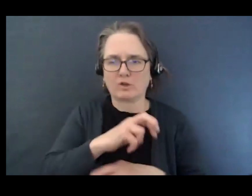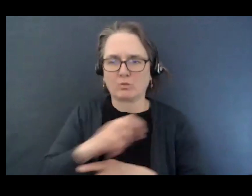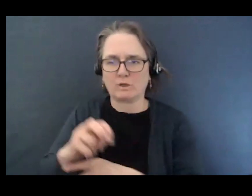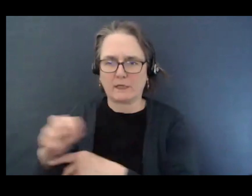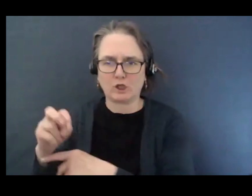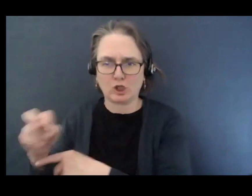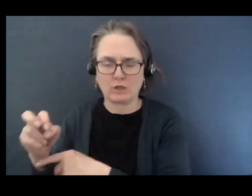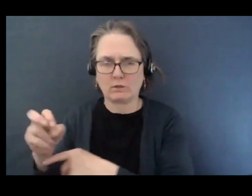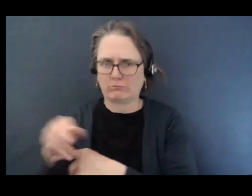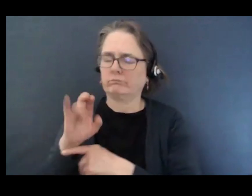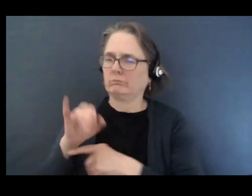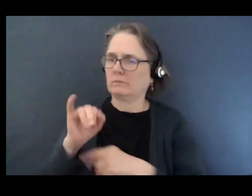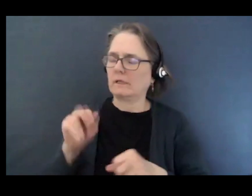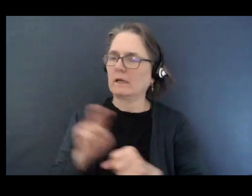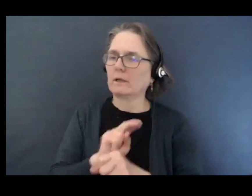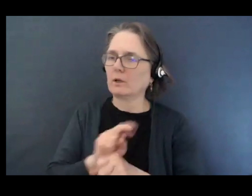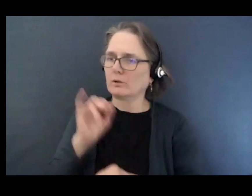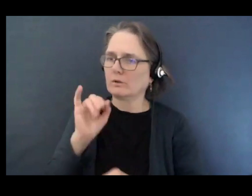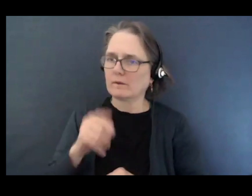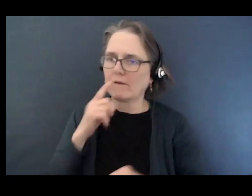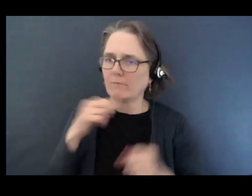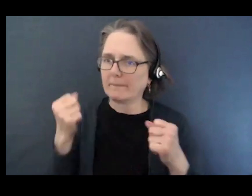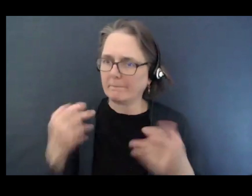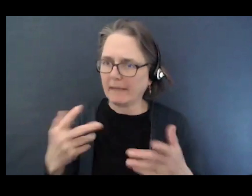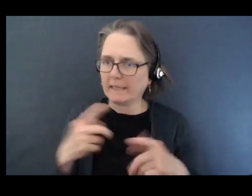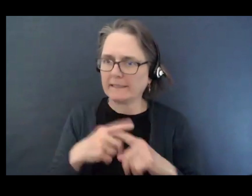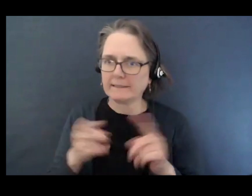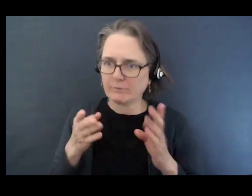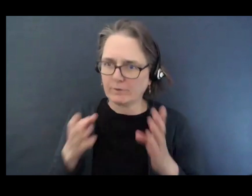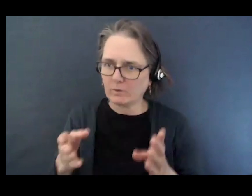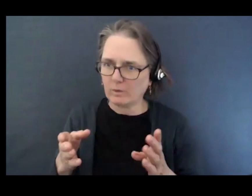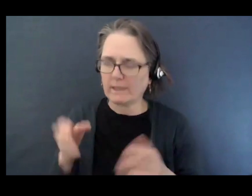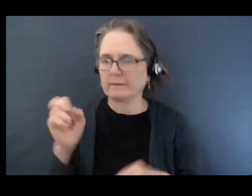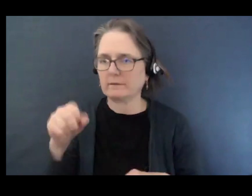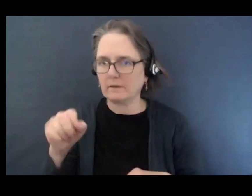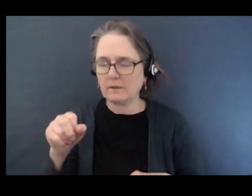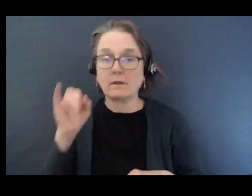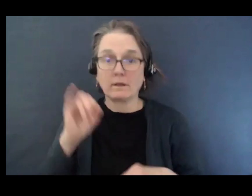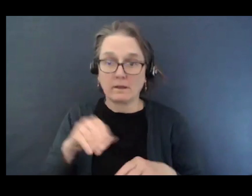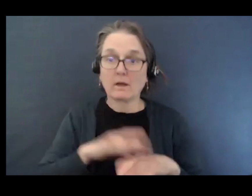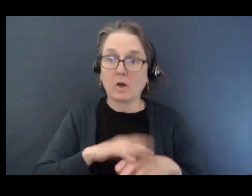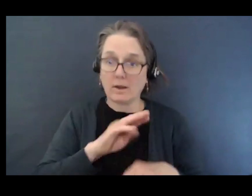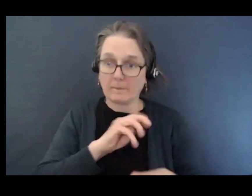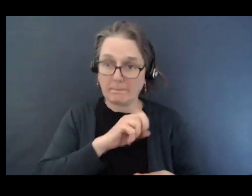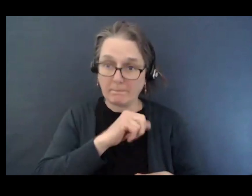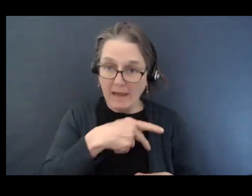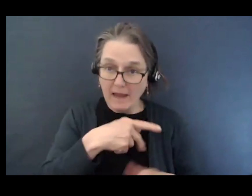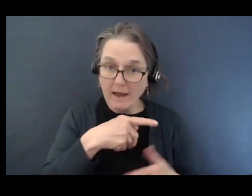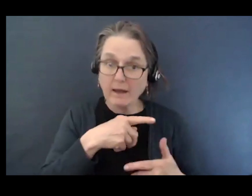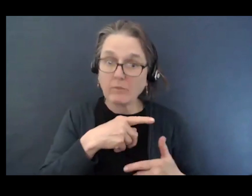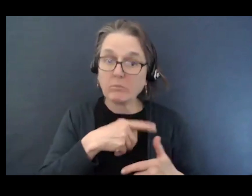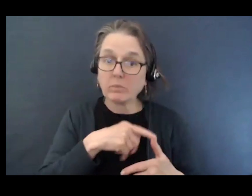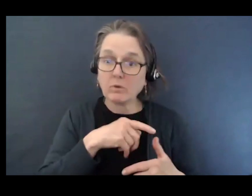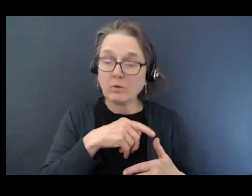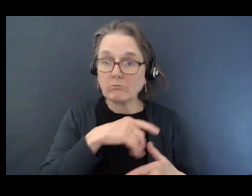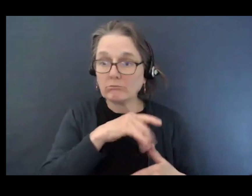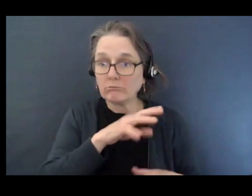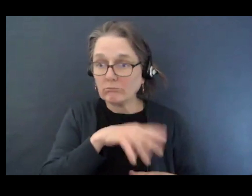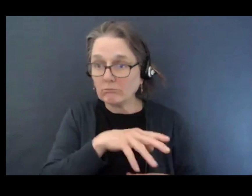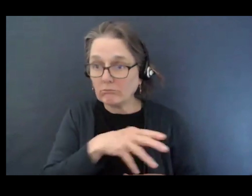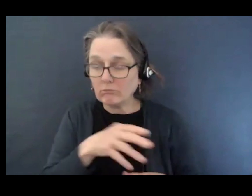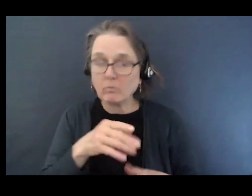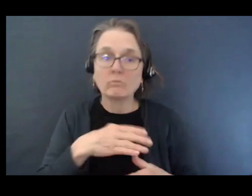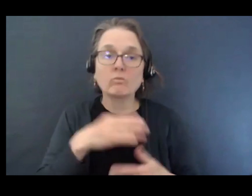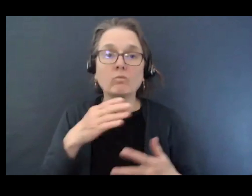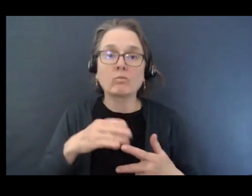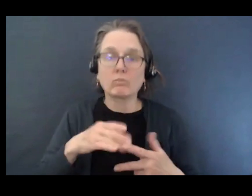used to look at lots of different things. I'd be curious to look at it on a map. I'd be curious to look at it based on population segments. And